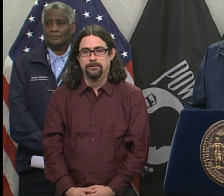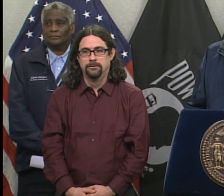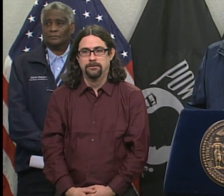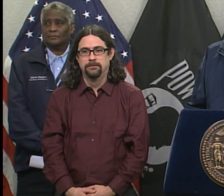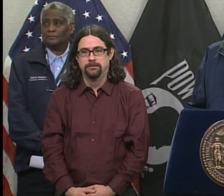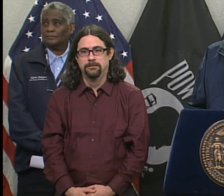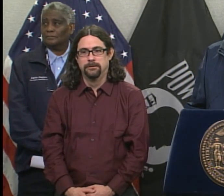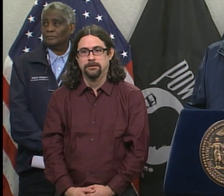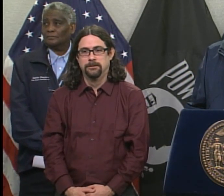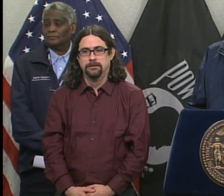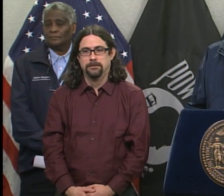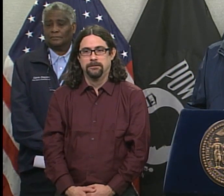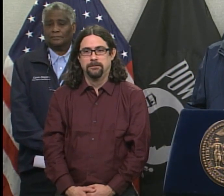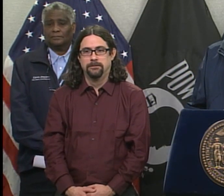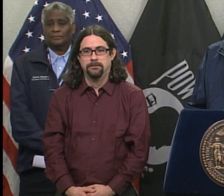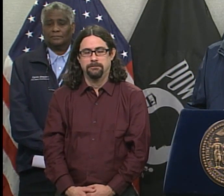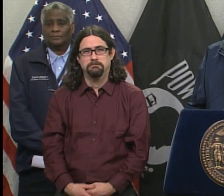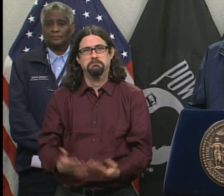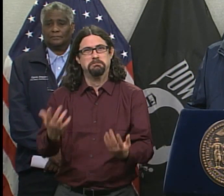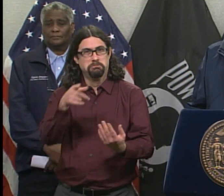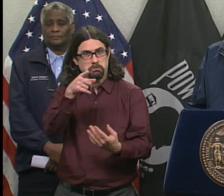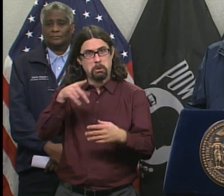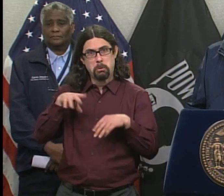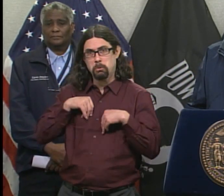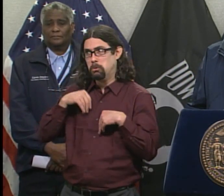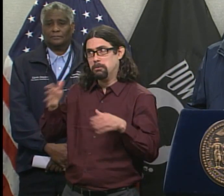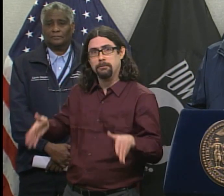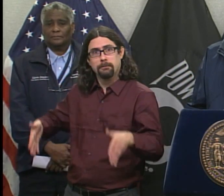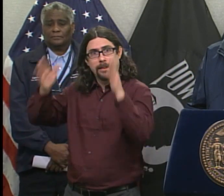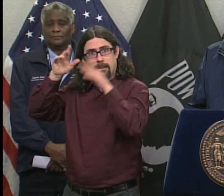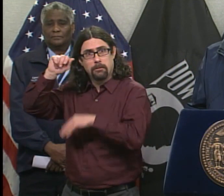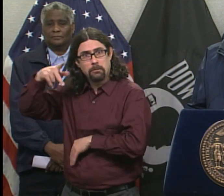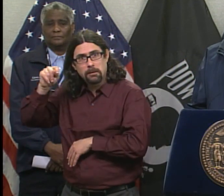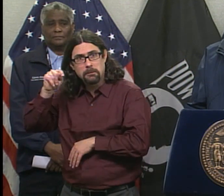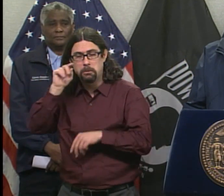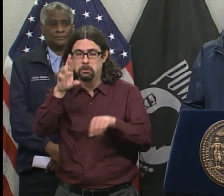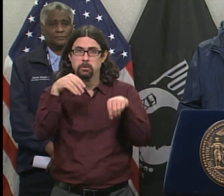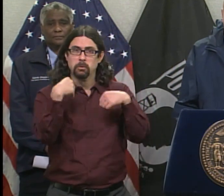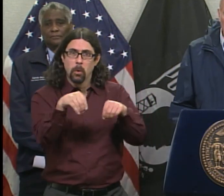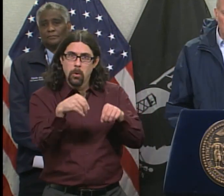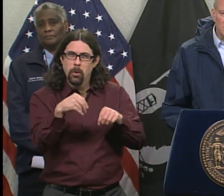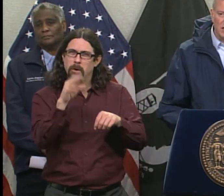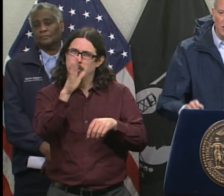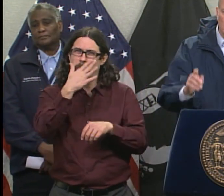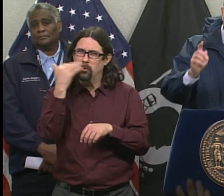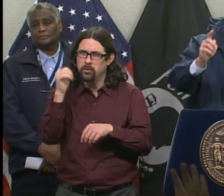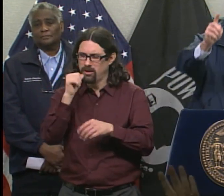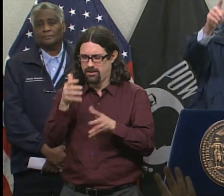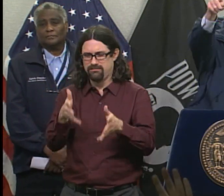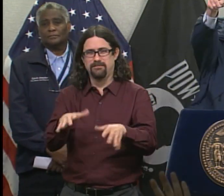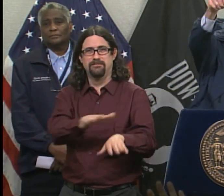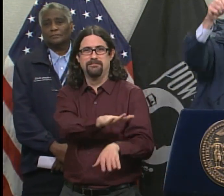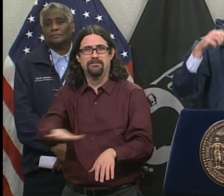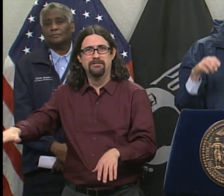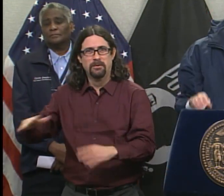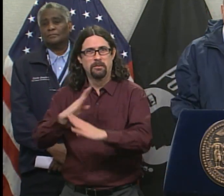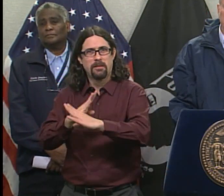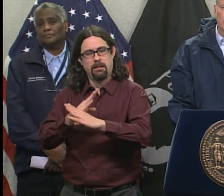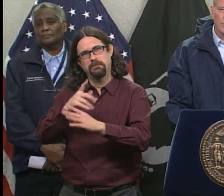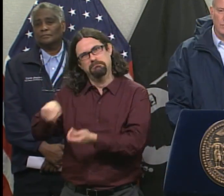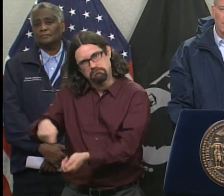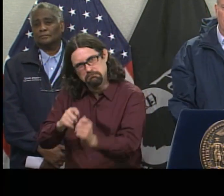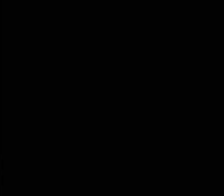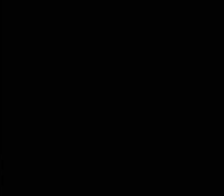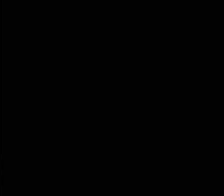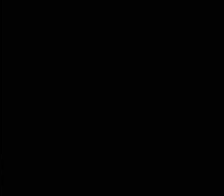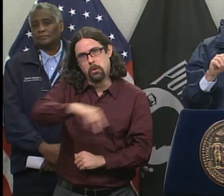responsible and think about their neighbors and getting their sidewalks clear in the course of today. Okay, let's take other questions. Erin.